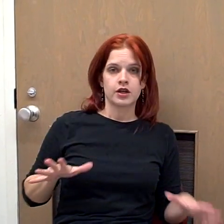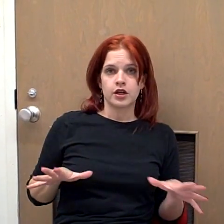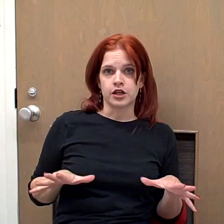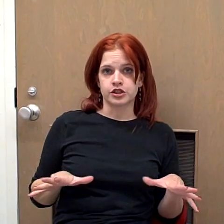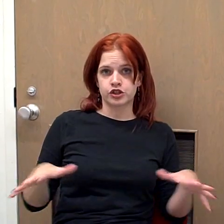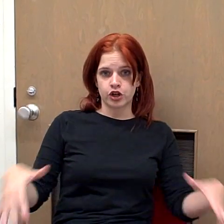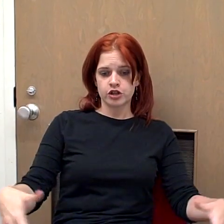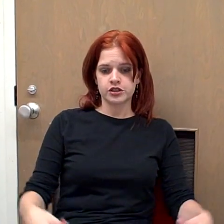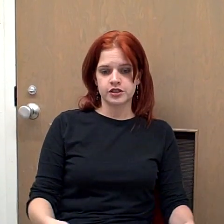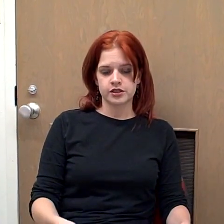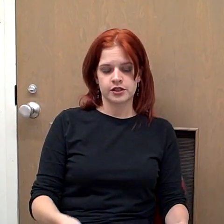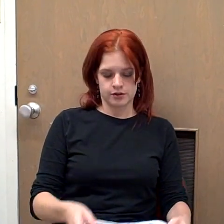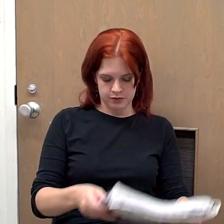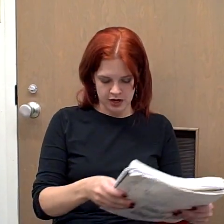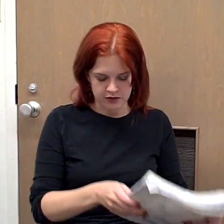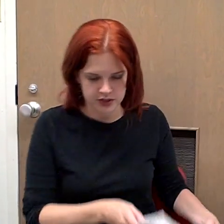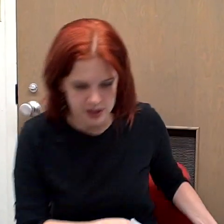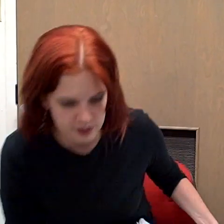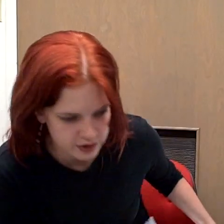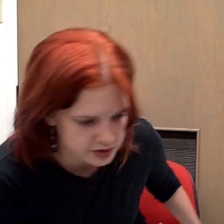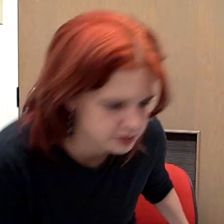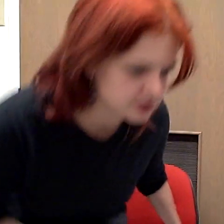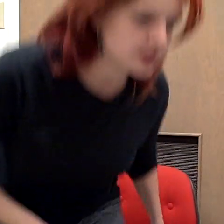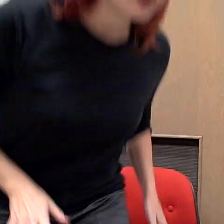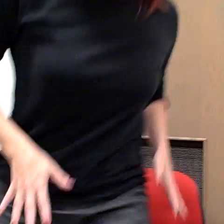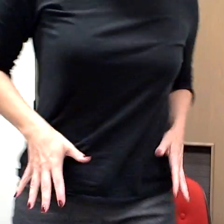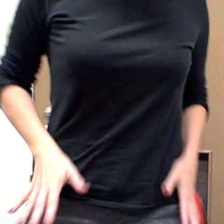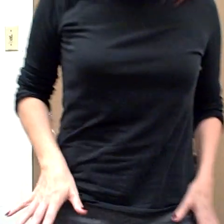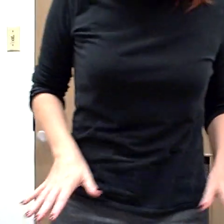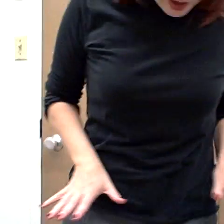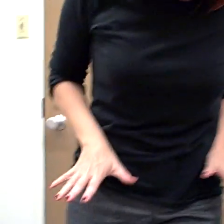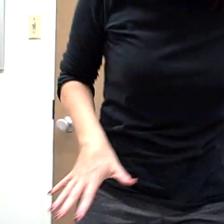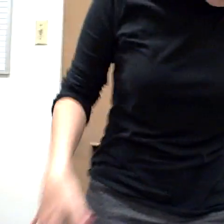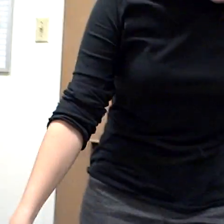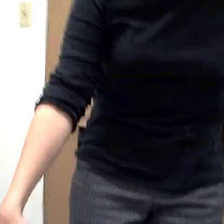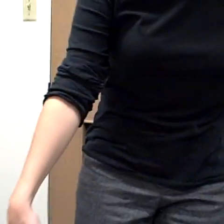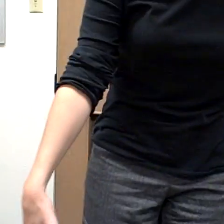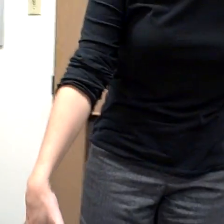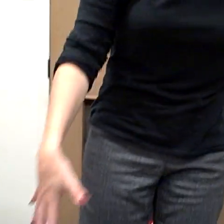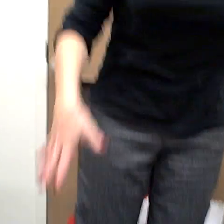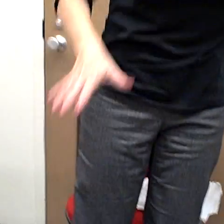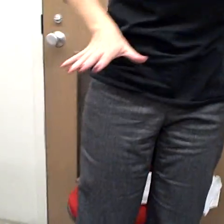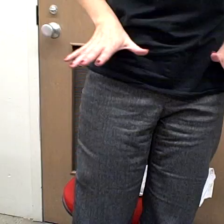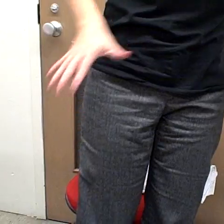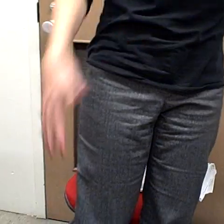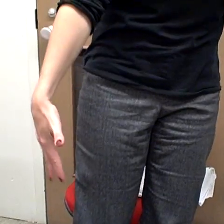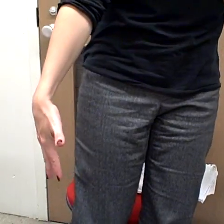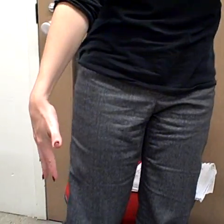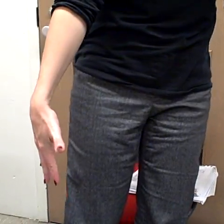A skirt, I'm going to have to stand up for this one. Skirt comes down and out, skirt.